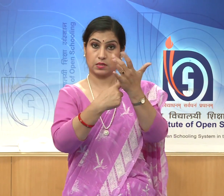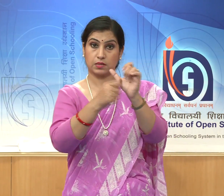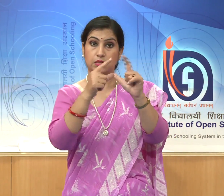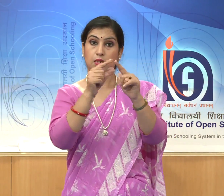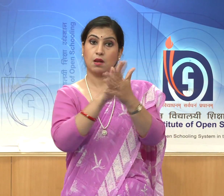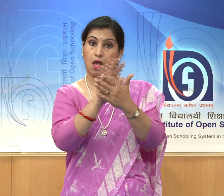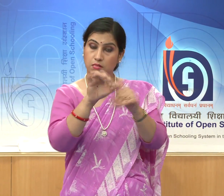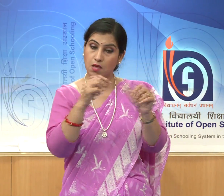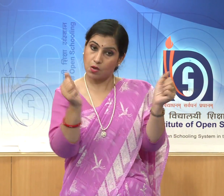and Krishna